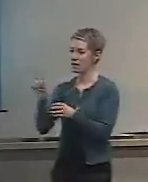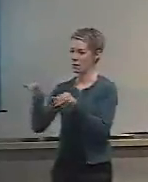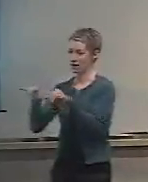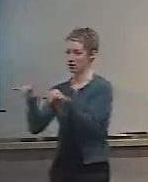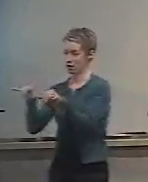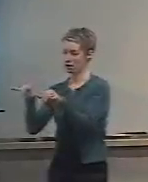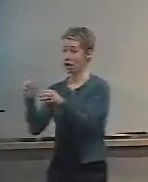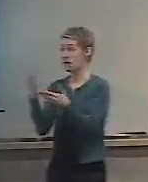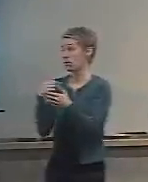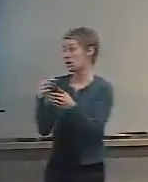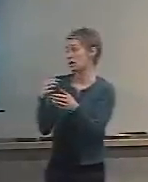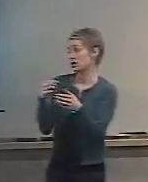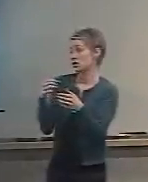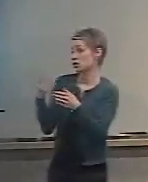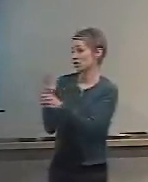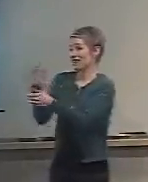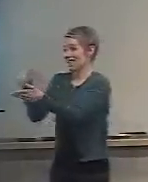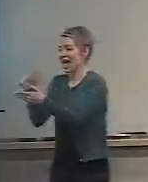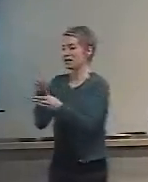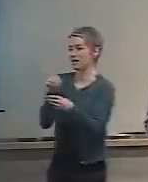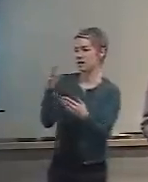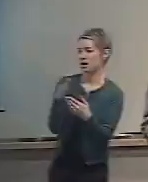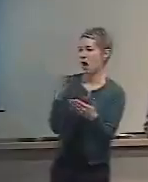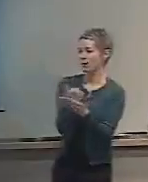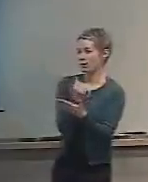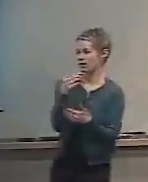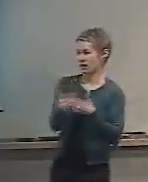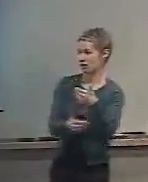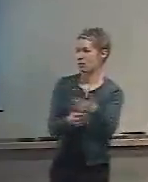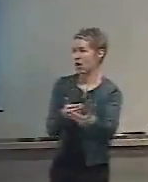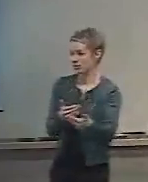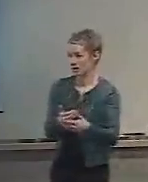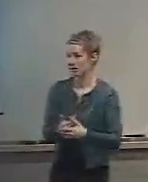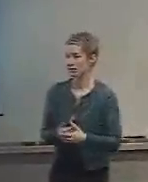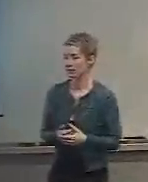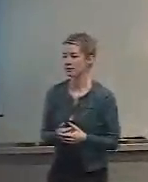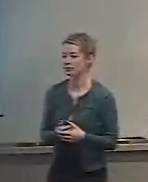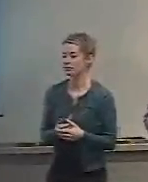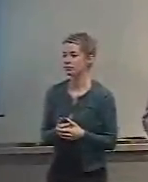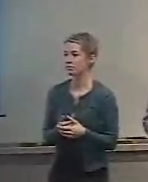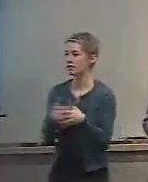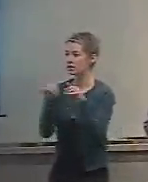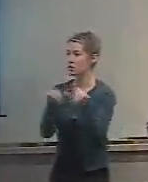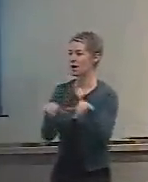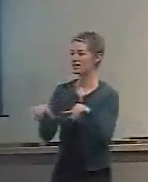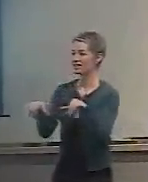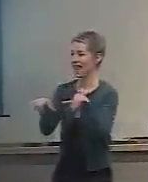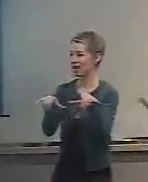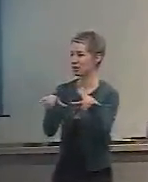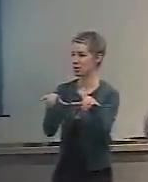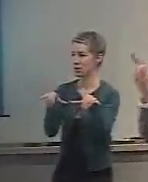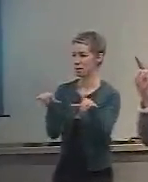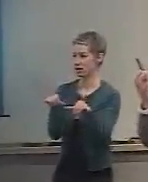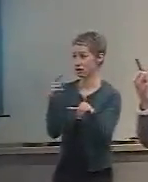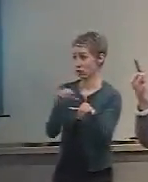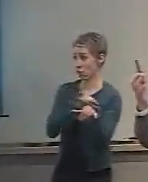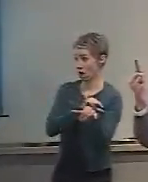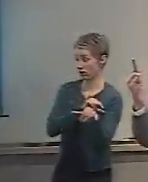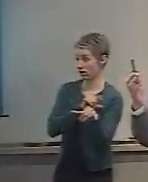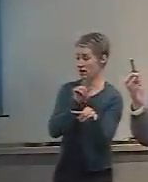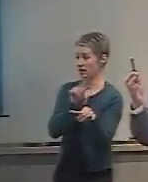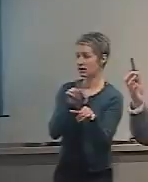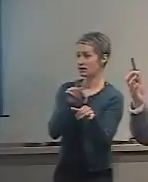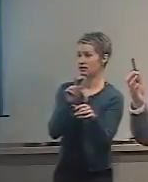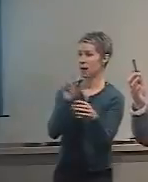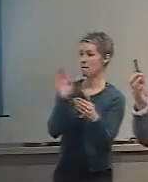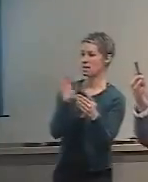into the optimization process, put that into the optimization process. So a standard metric for quality is this peak signal to noise